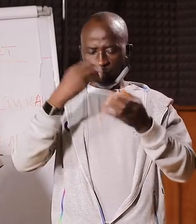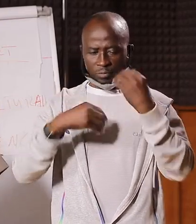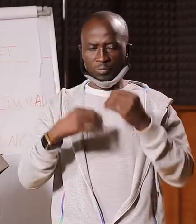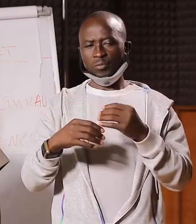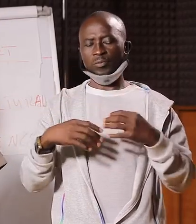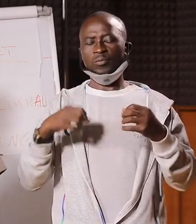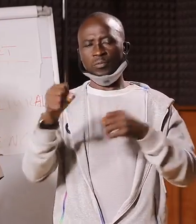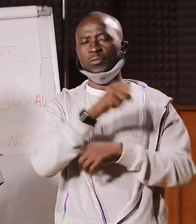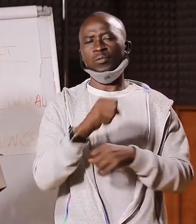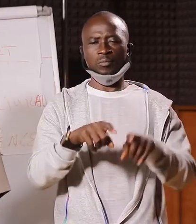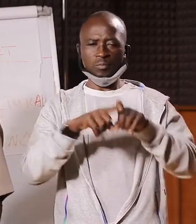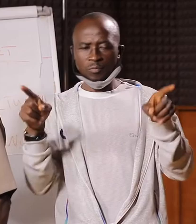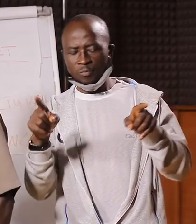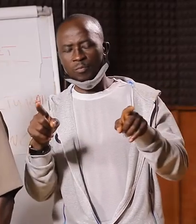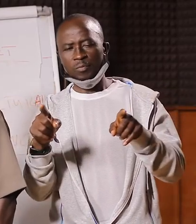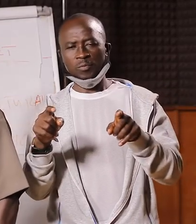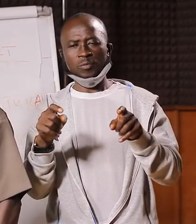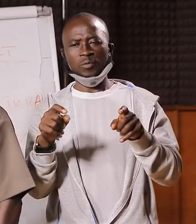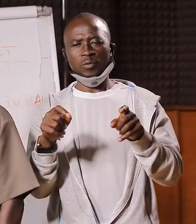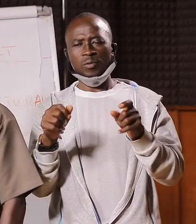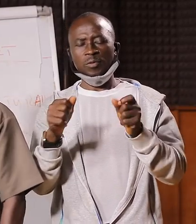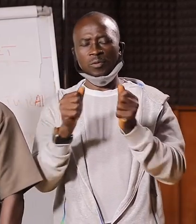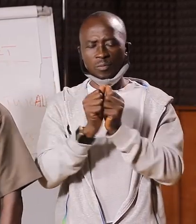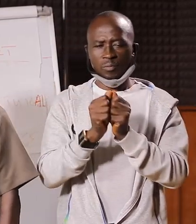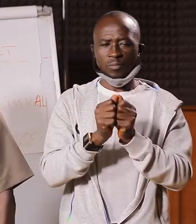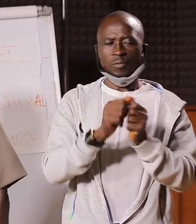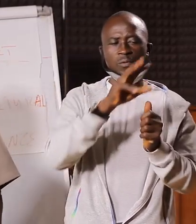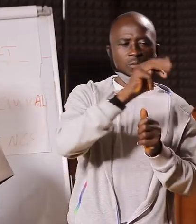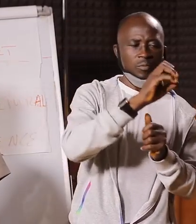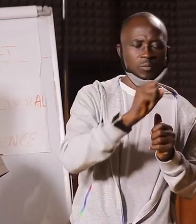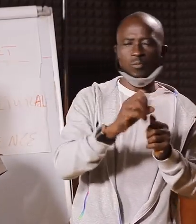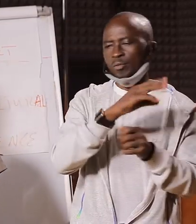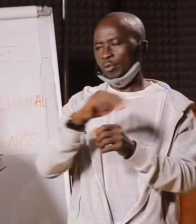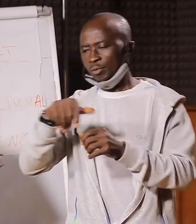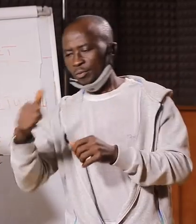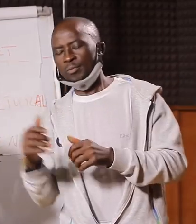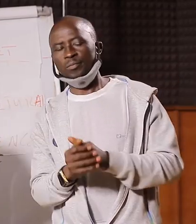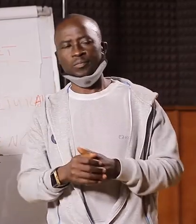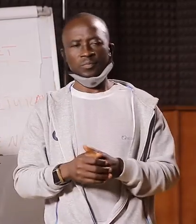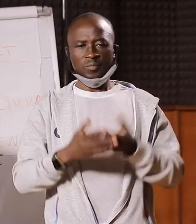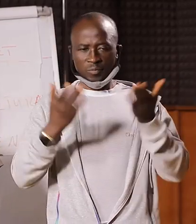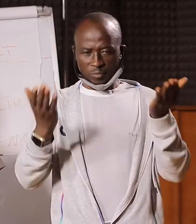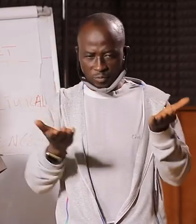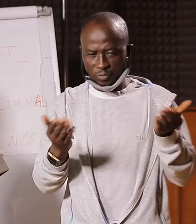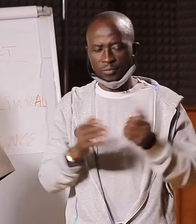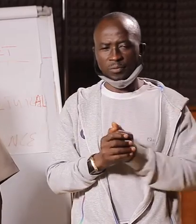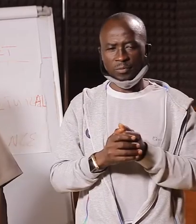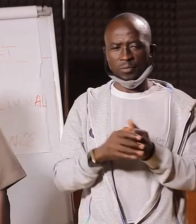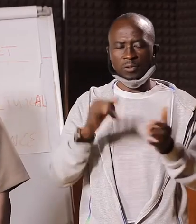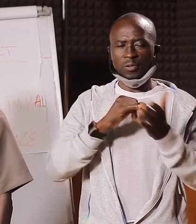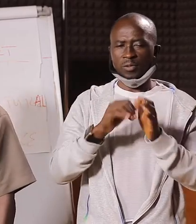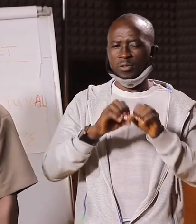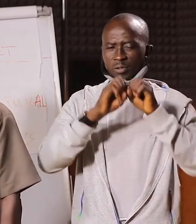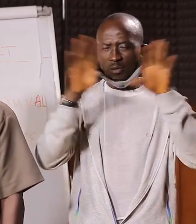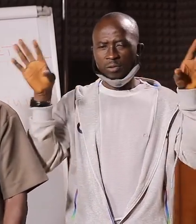animal differs with the non-ruminant animals. In this case, it is very